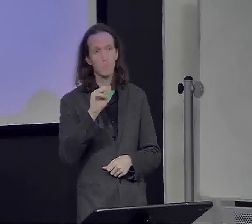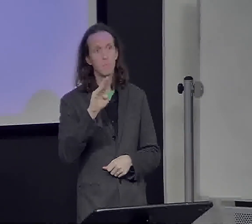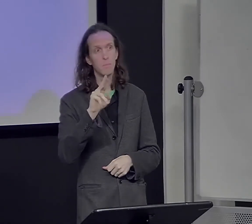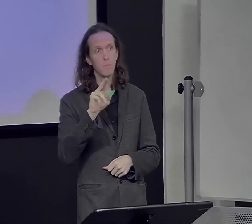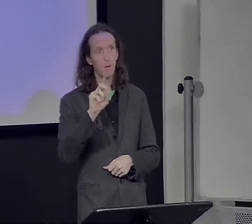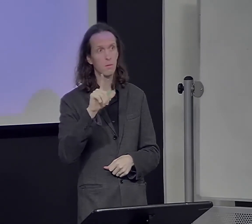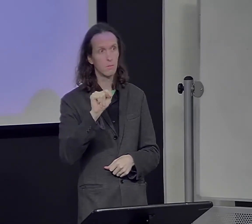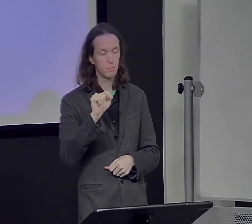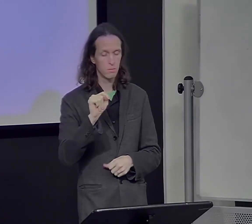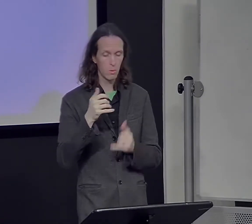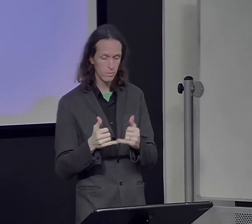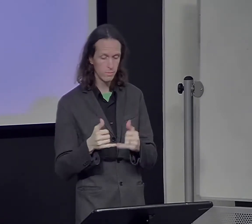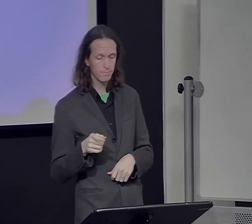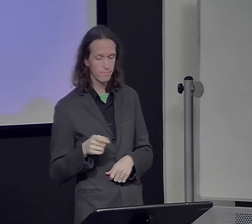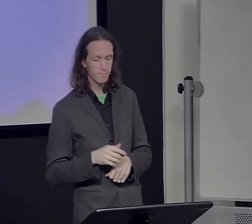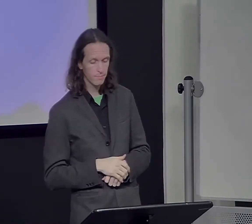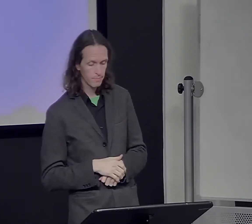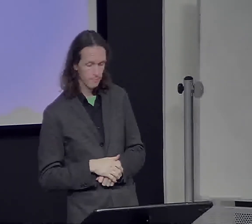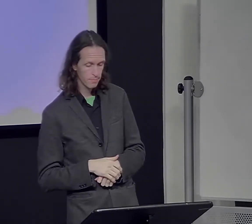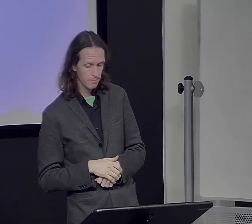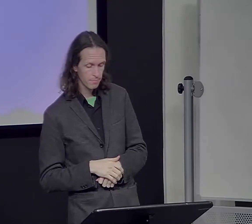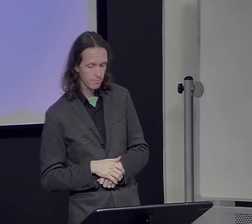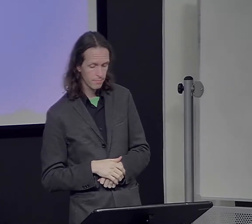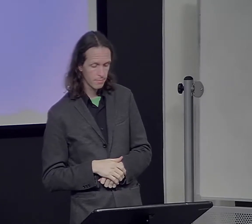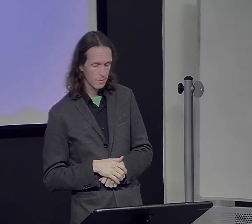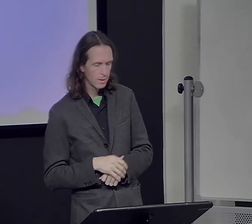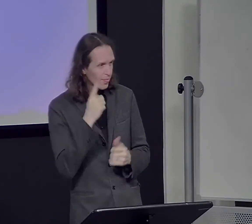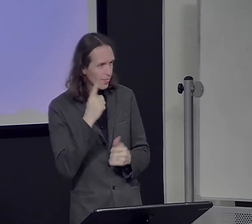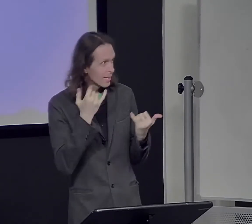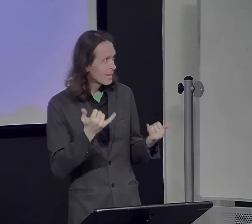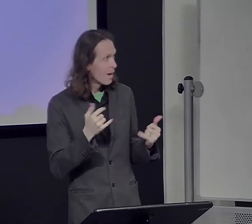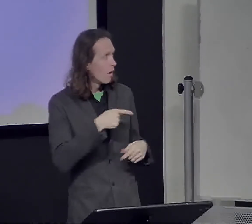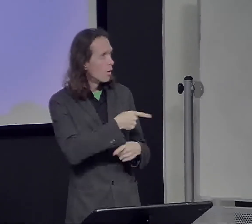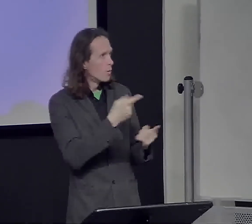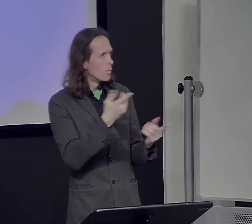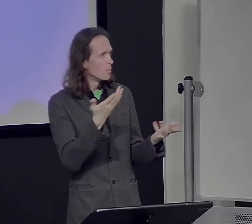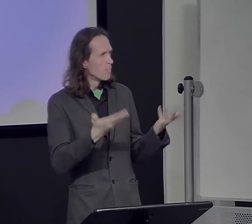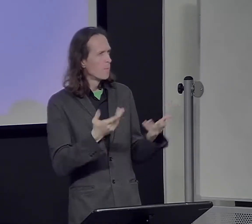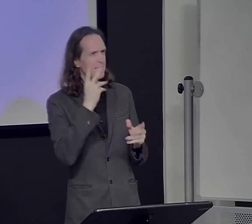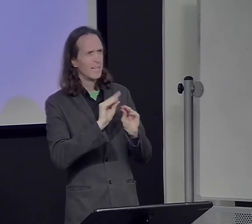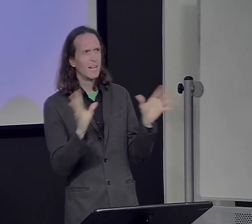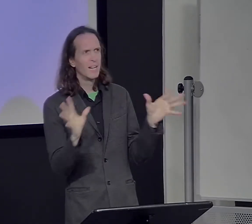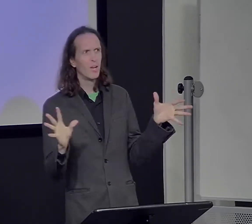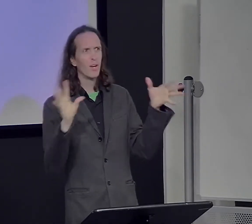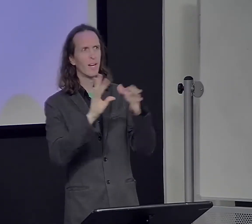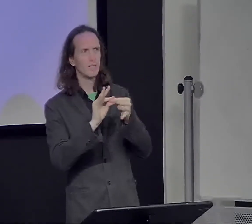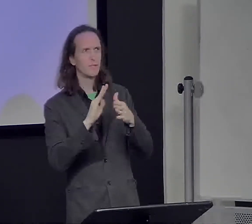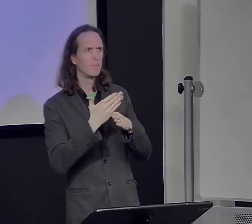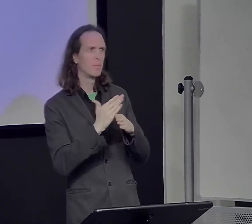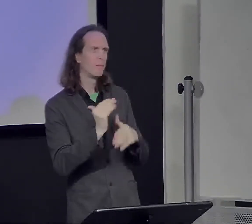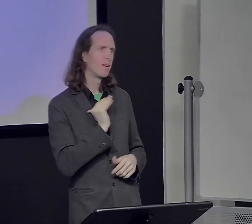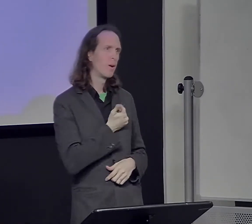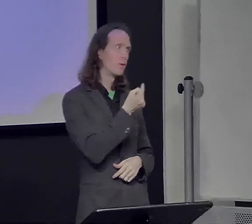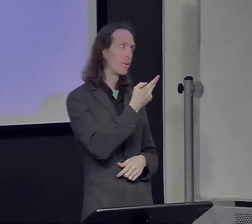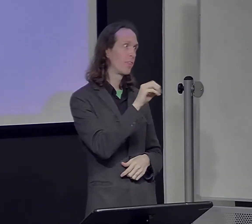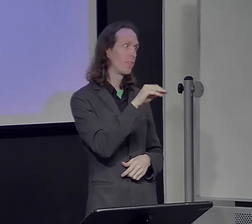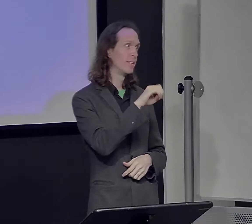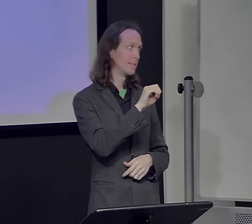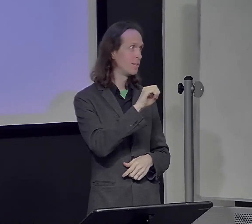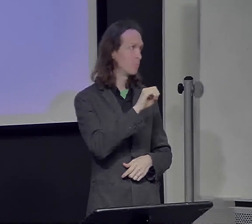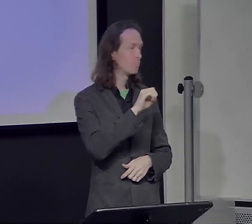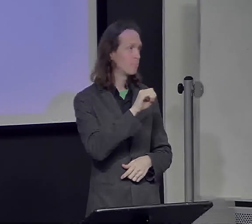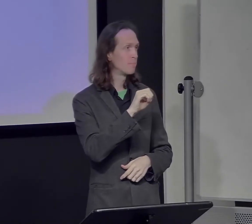the Alexander von Humboldt Prize of the Federal Republic of Germany. And there's a